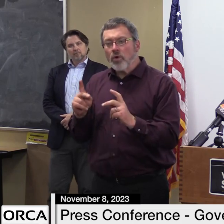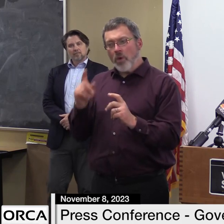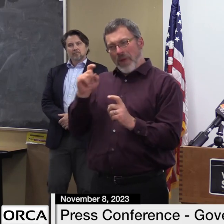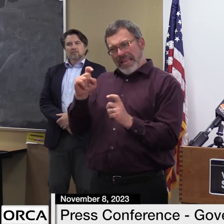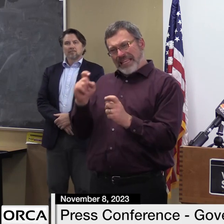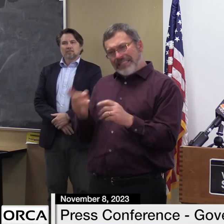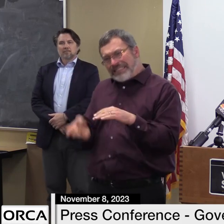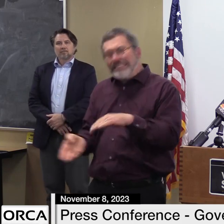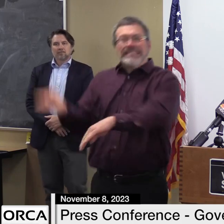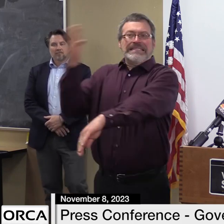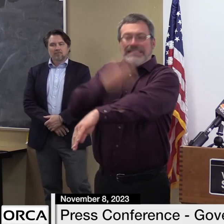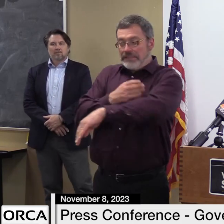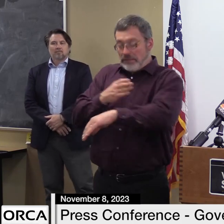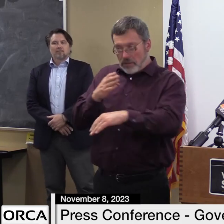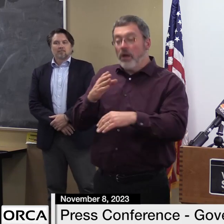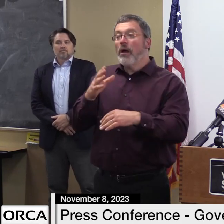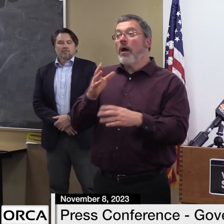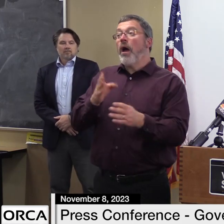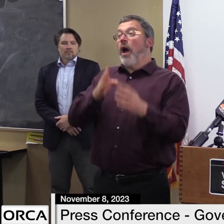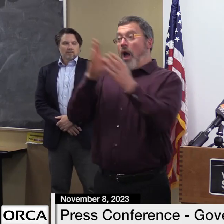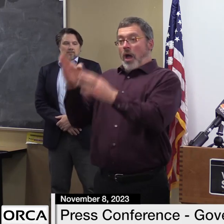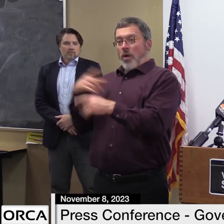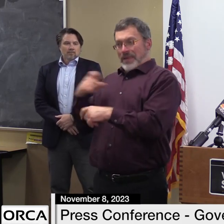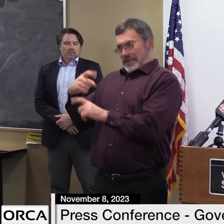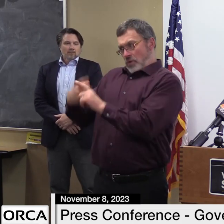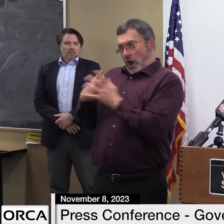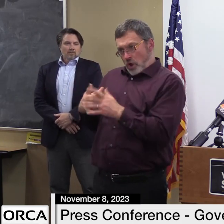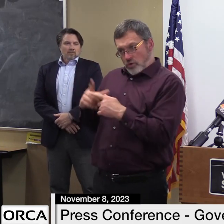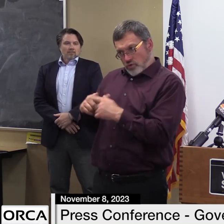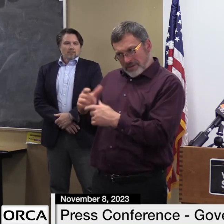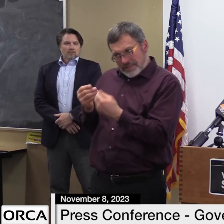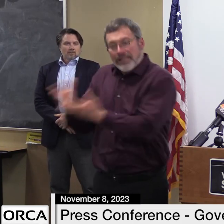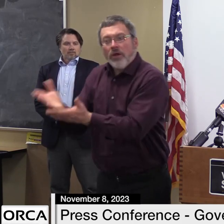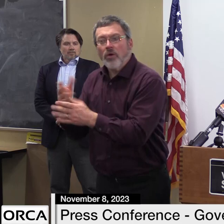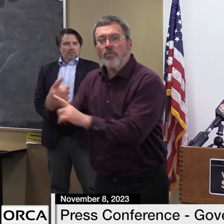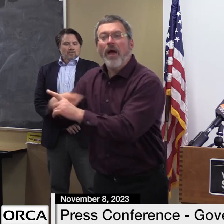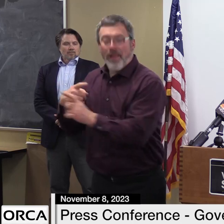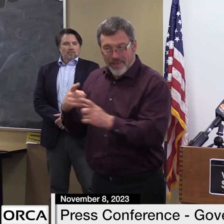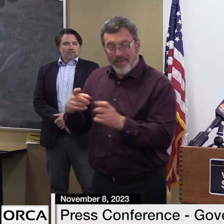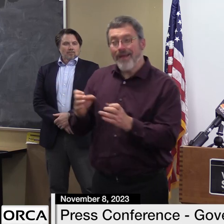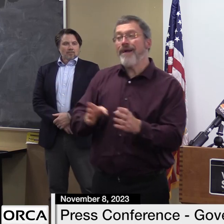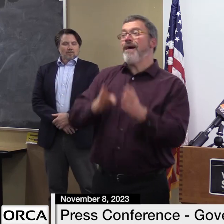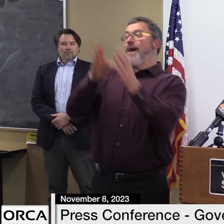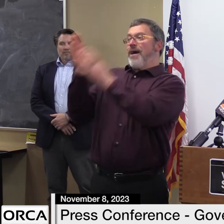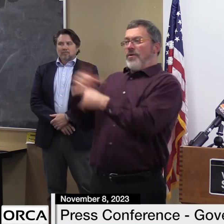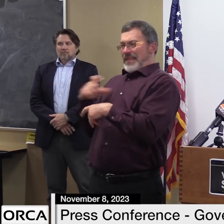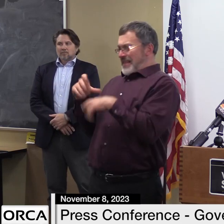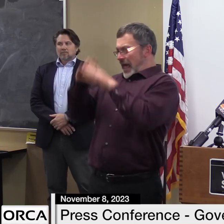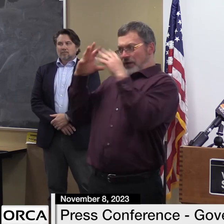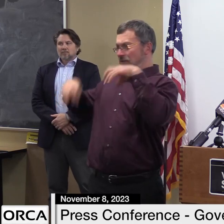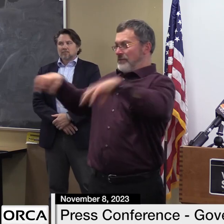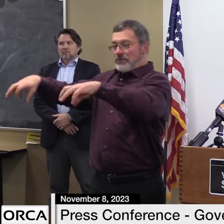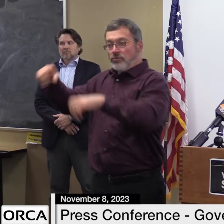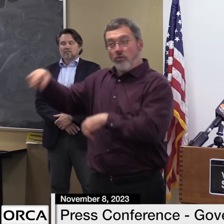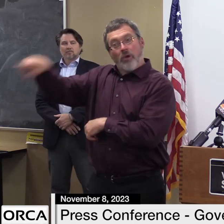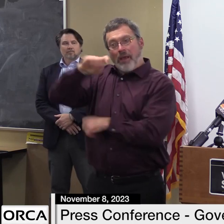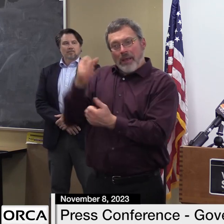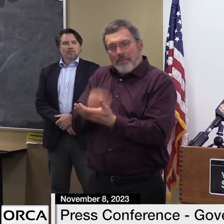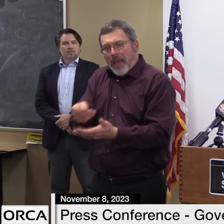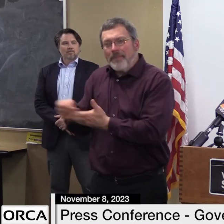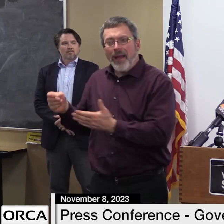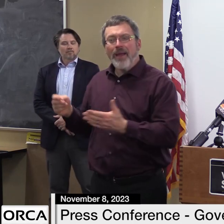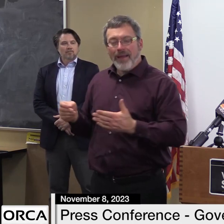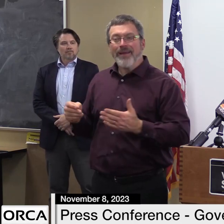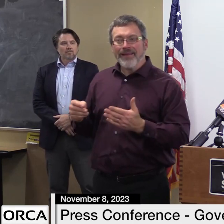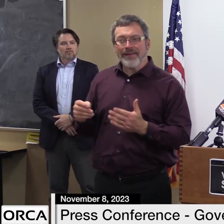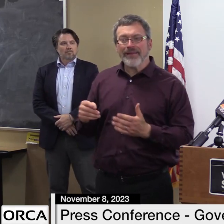find rentals at a more reasonable price and homebuyers to find more opportunities. The result of our hard work has convinced us that under